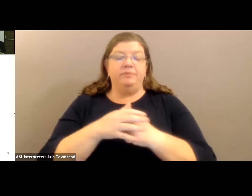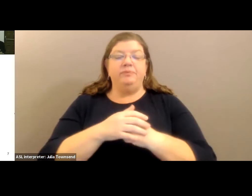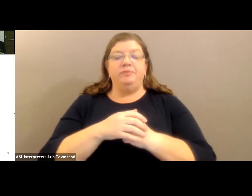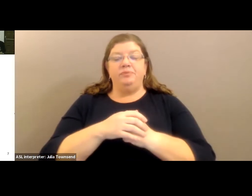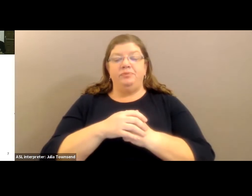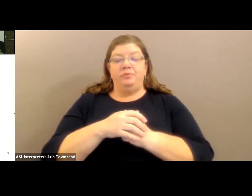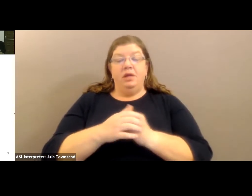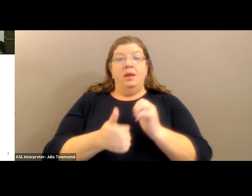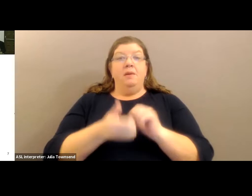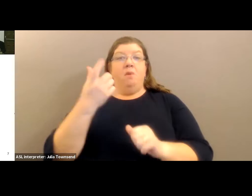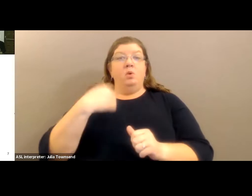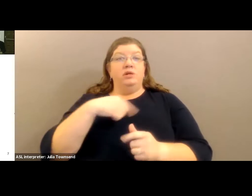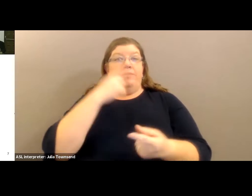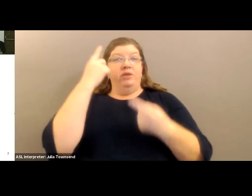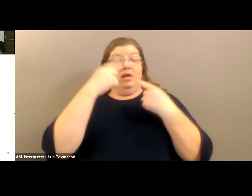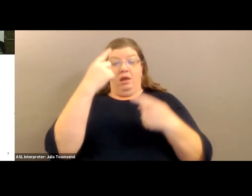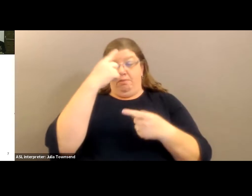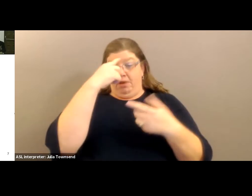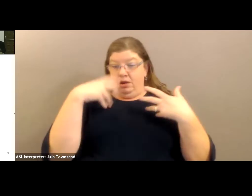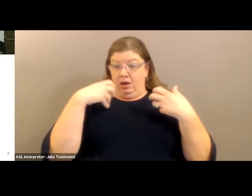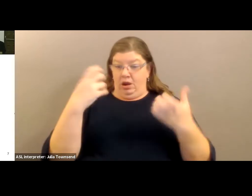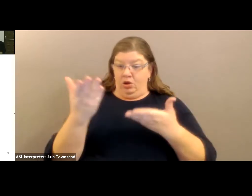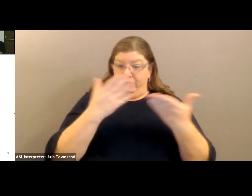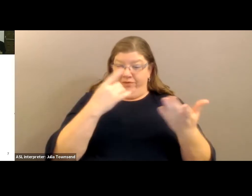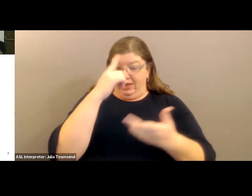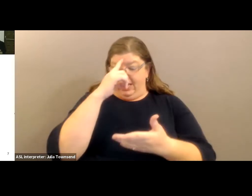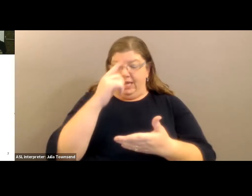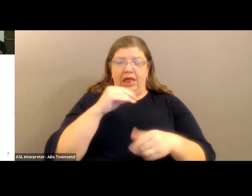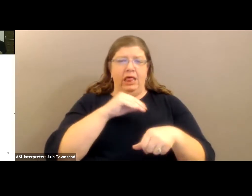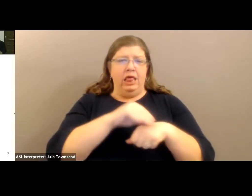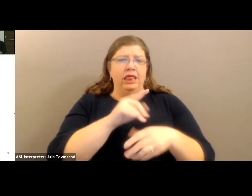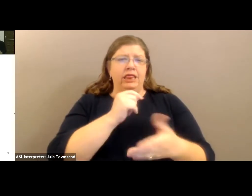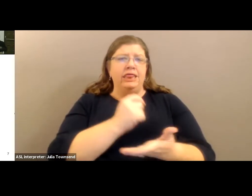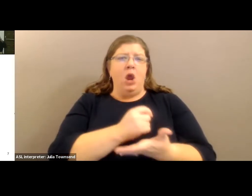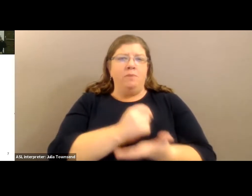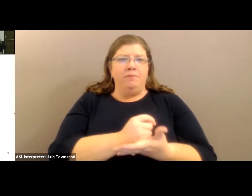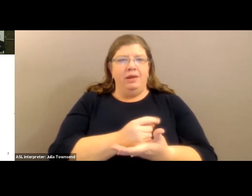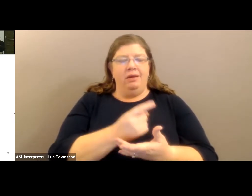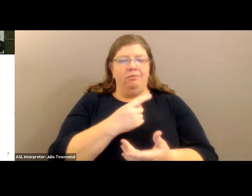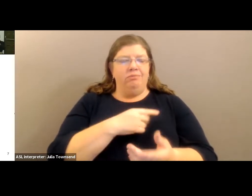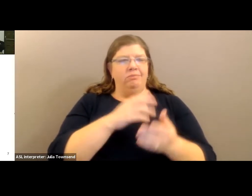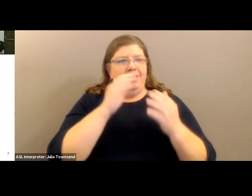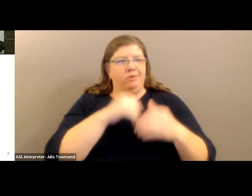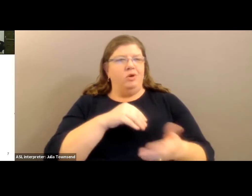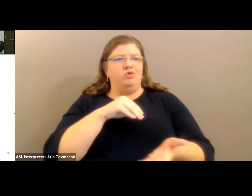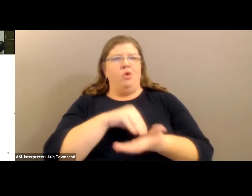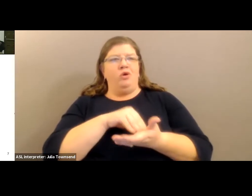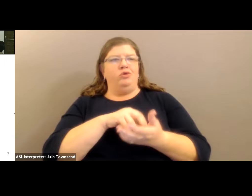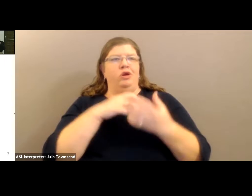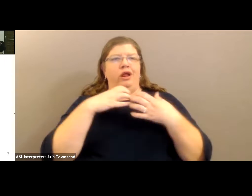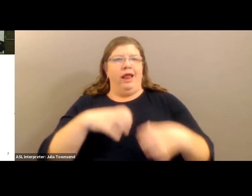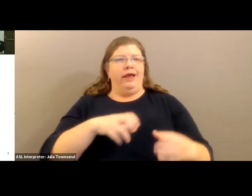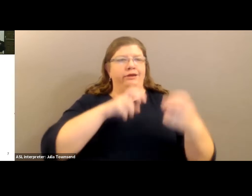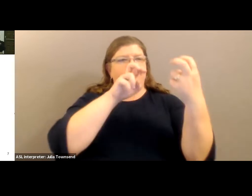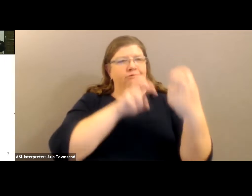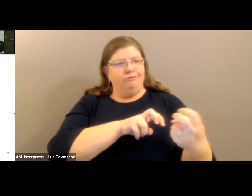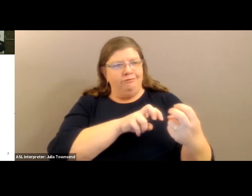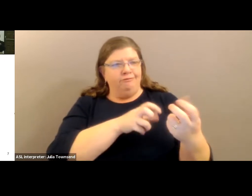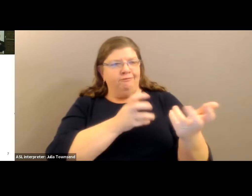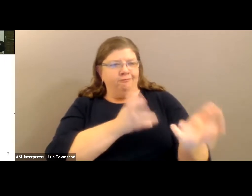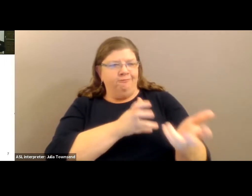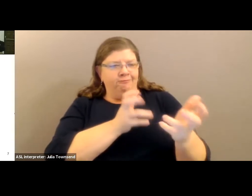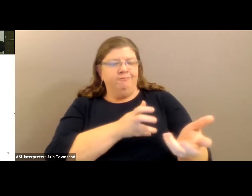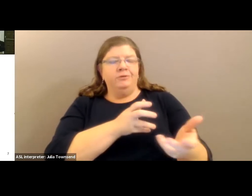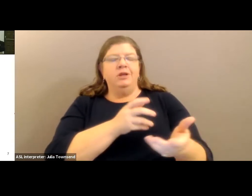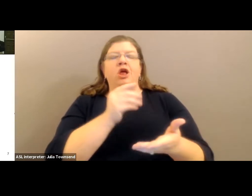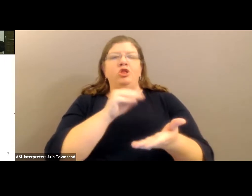Most of us, when we think of mental health services, we think therapy. We think one therapist, one client, and the